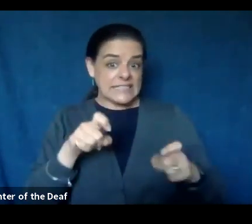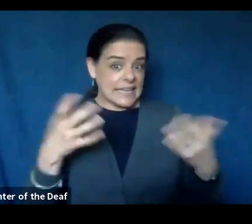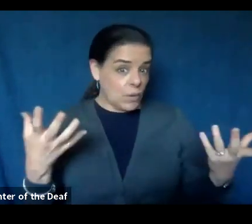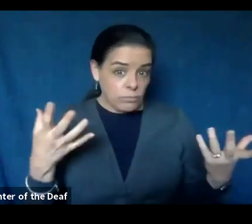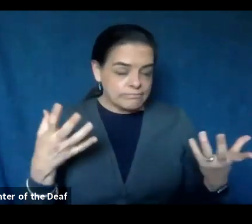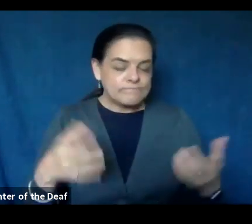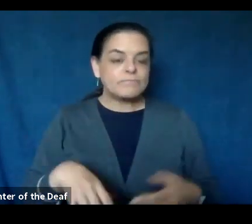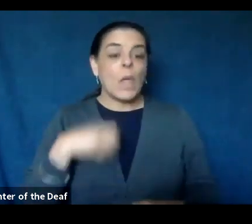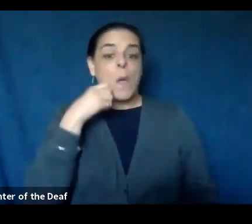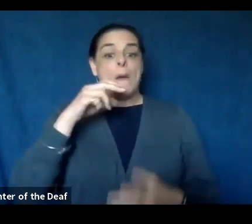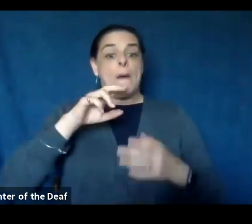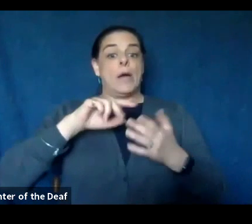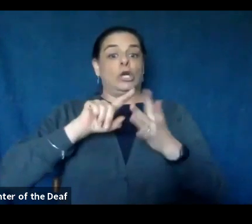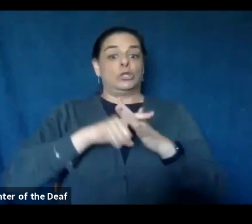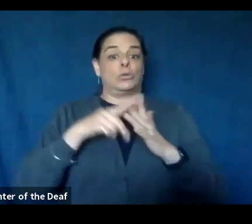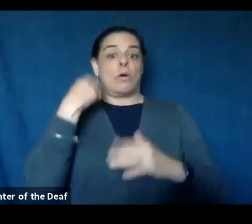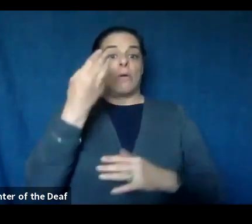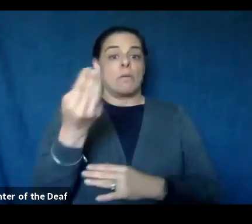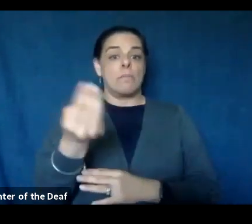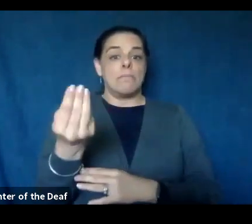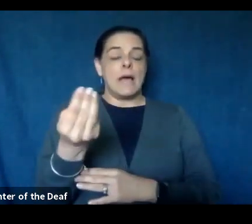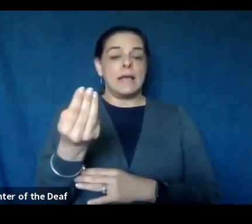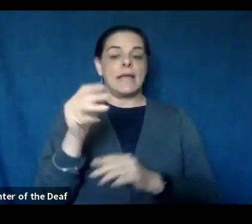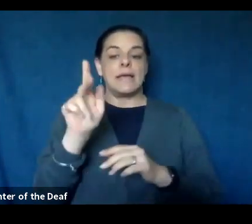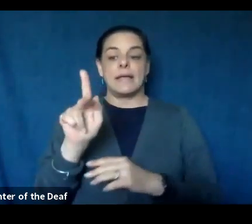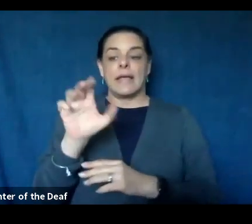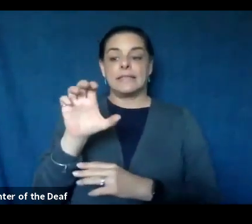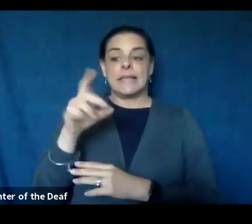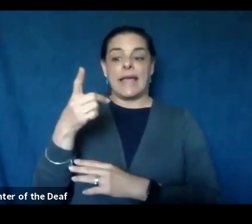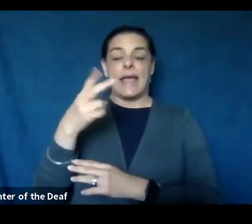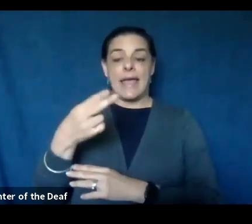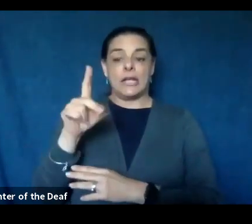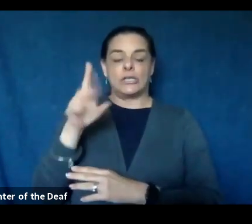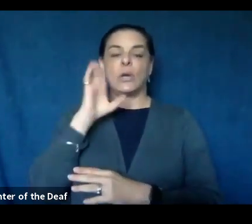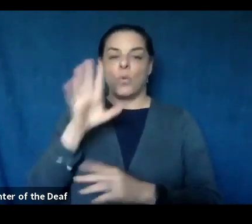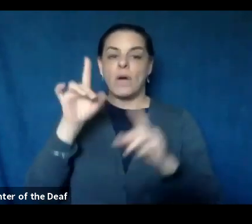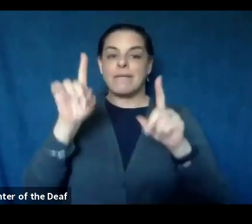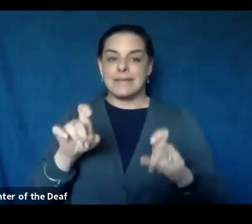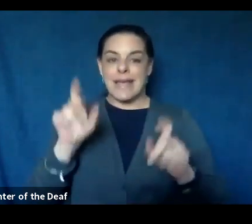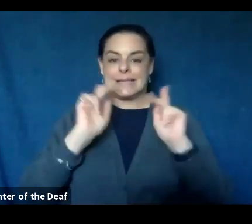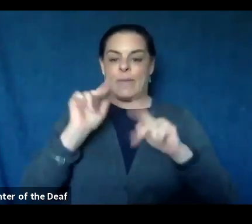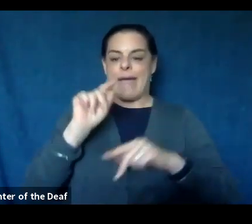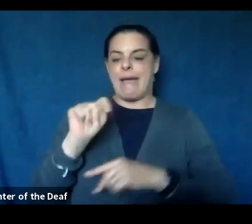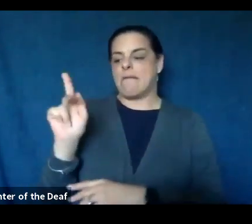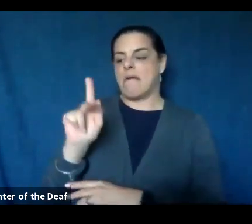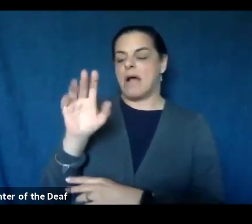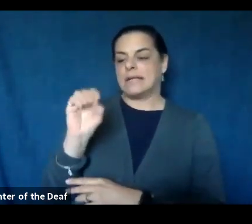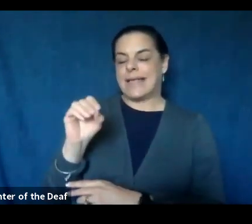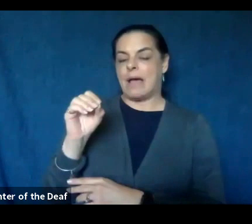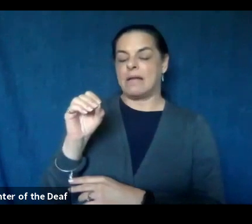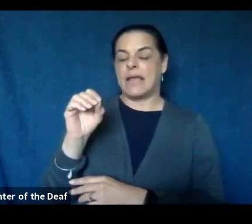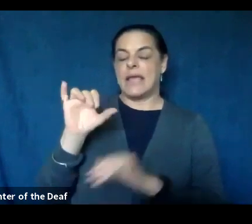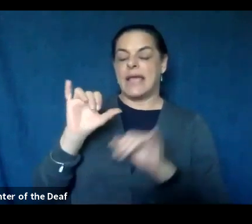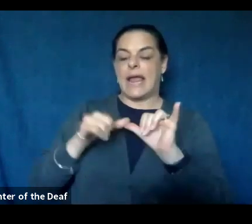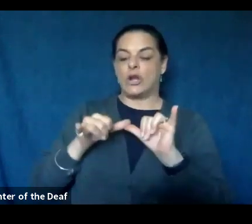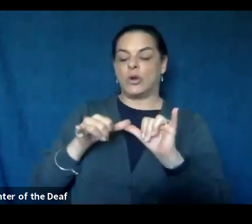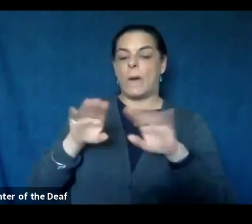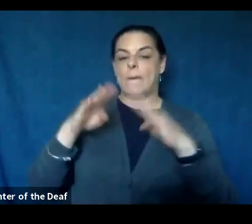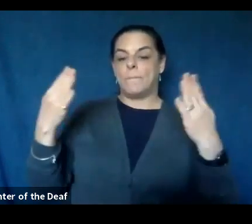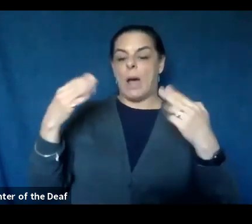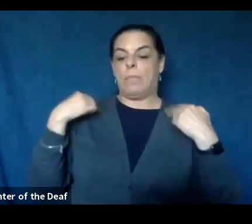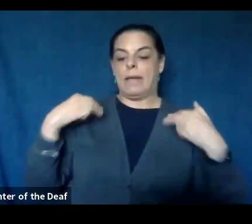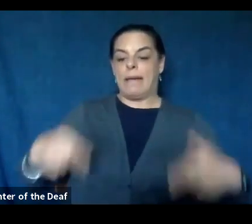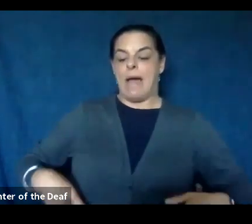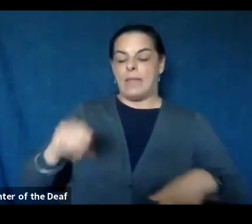Monday, KCHD will test people at the Knox County Engineering and Public Works building from 8 a.m. to